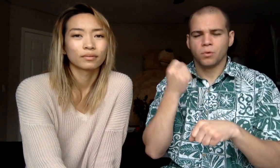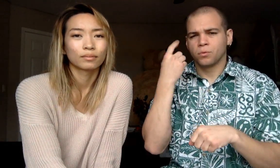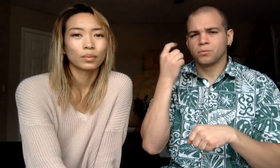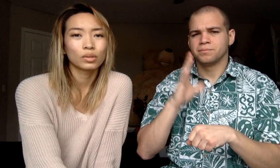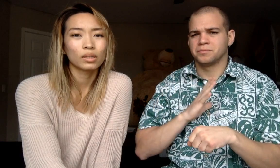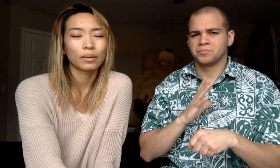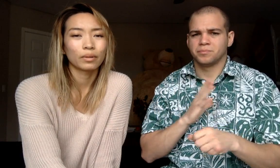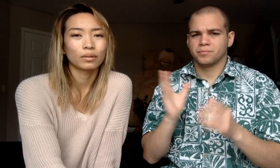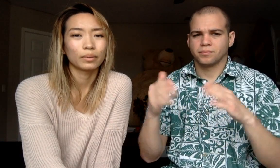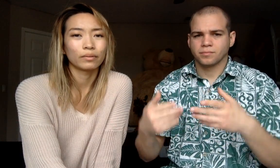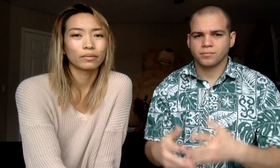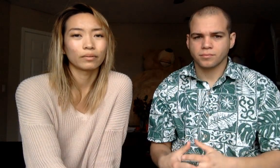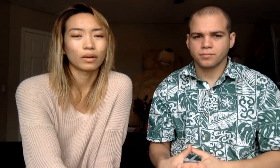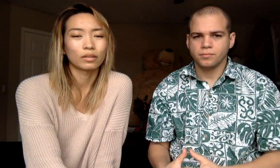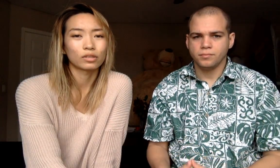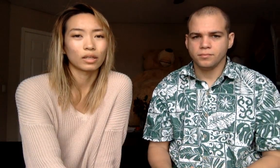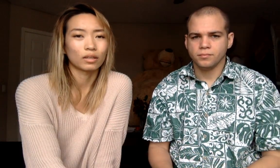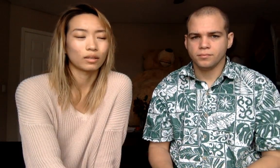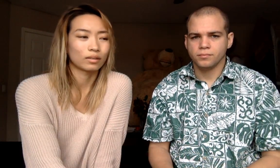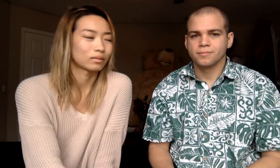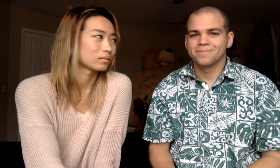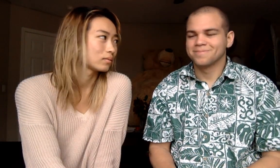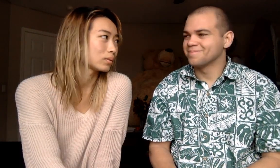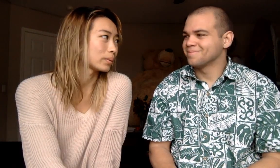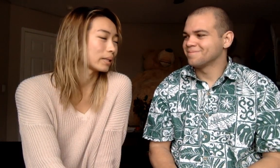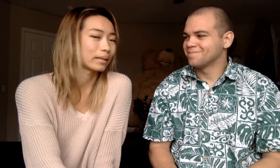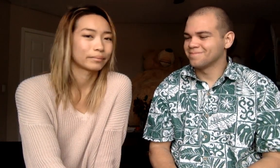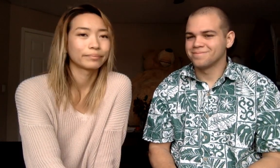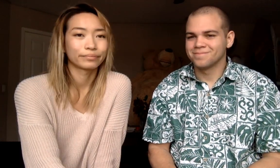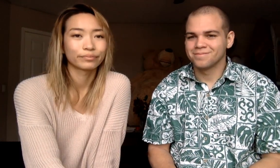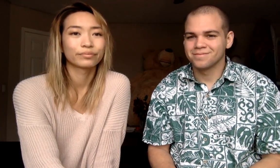Most of the time they'll be understanding and cool with it.